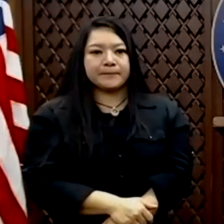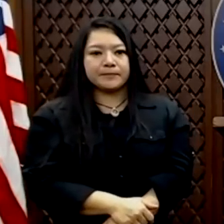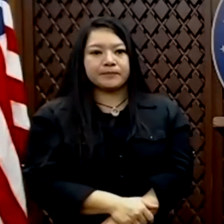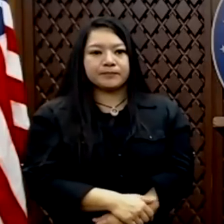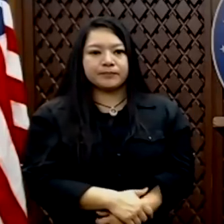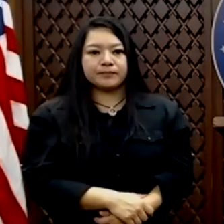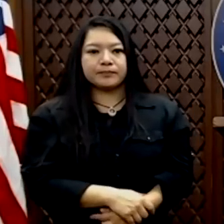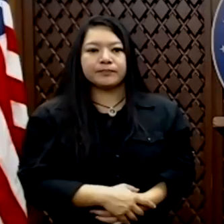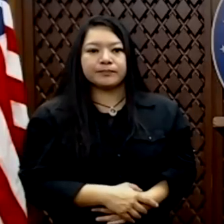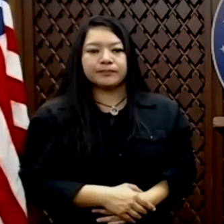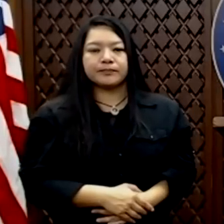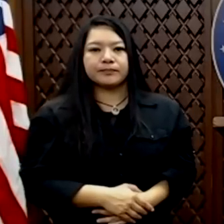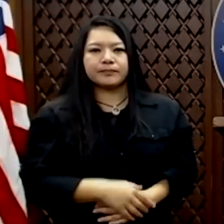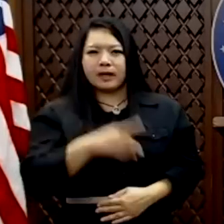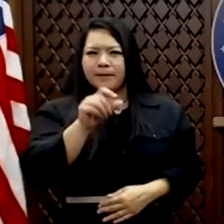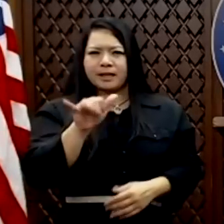Patty, any follow-ups?